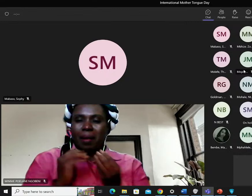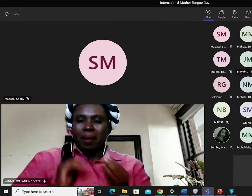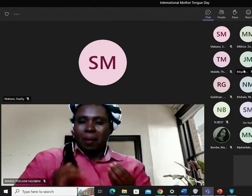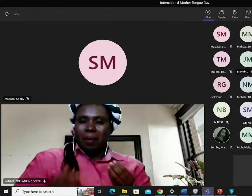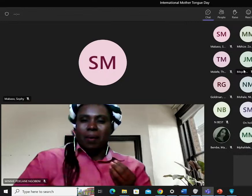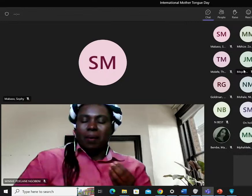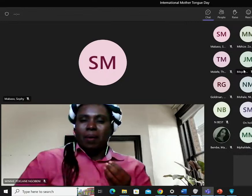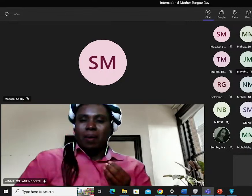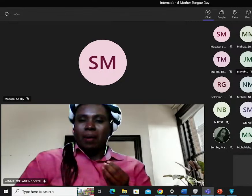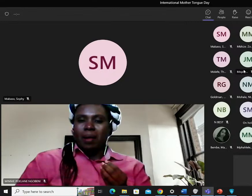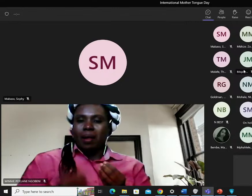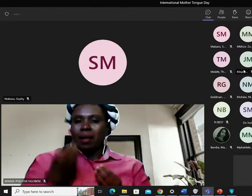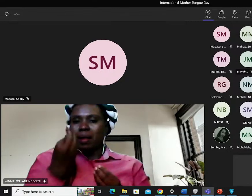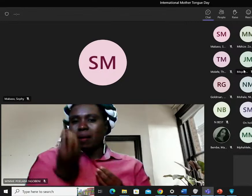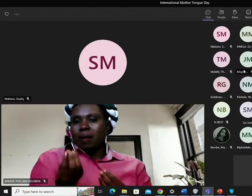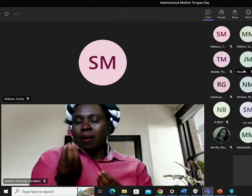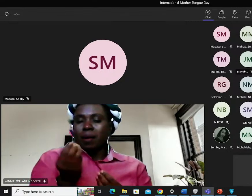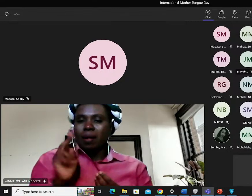the forest.